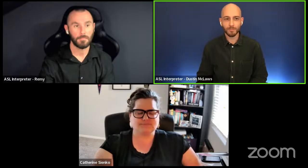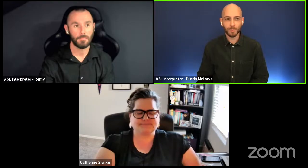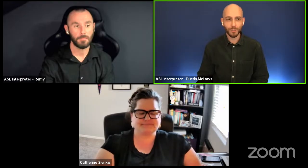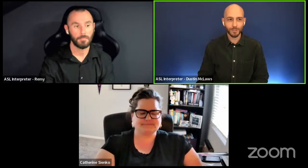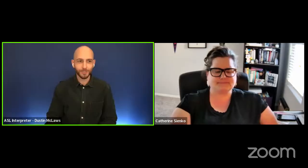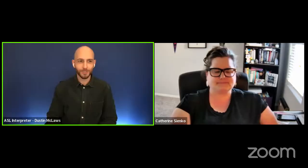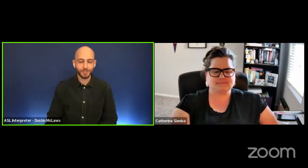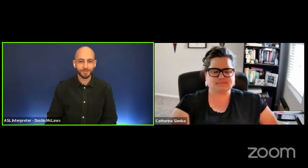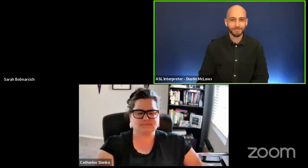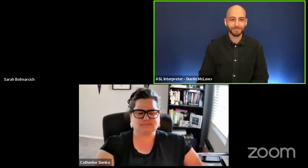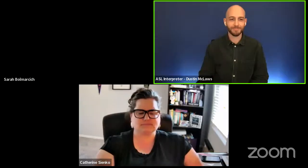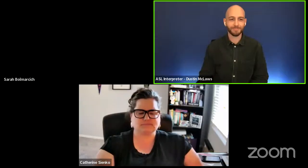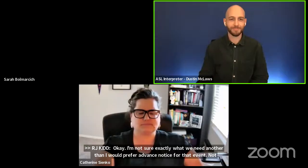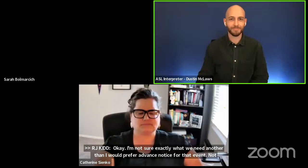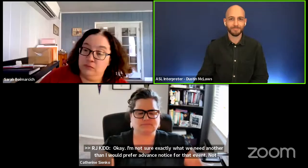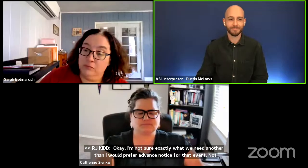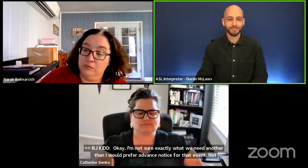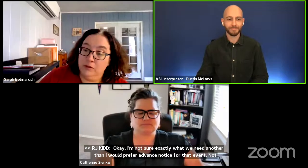Commissioner Bolmarsich.